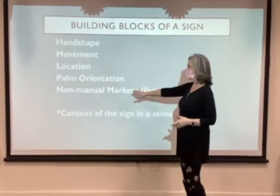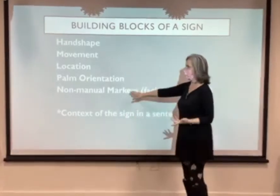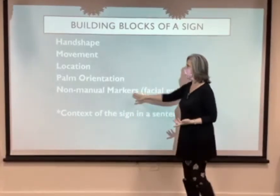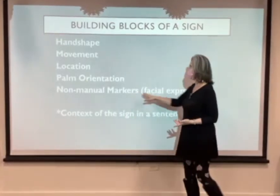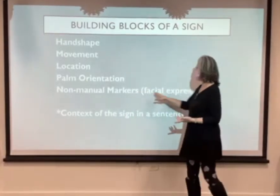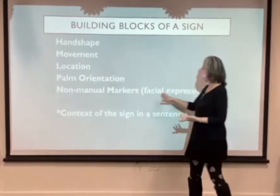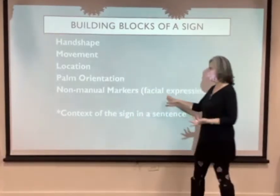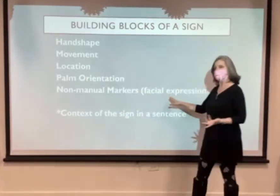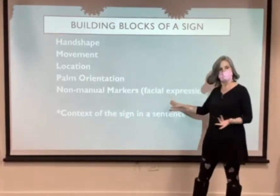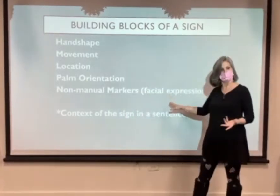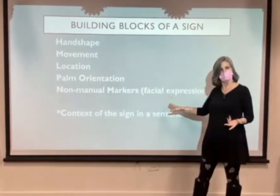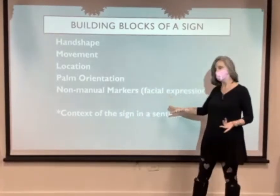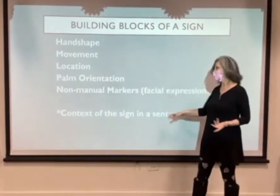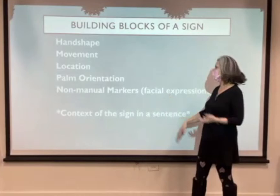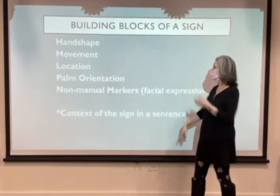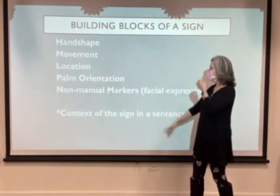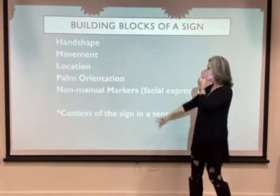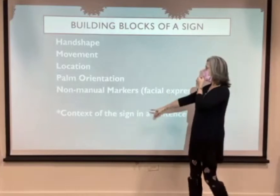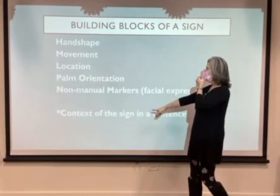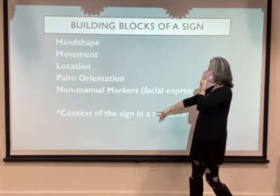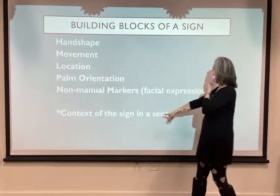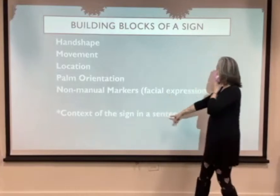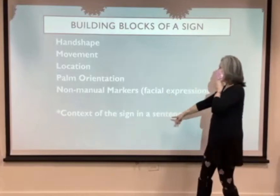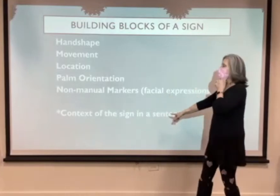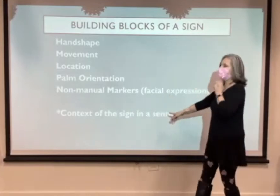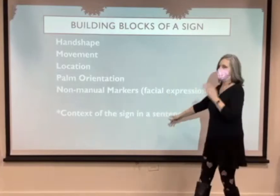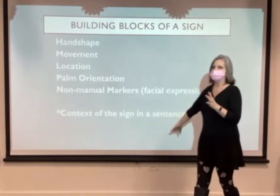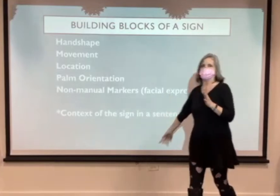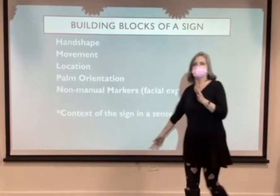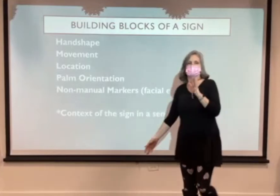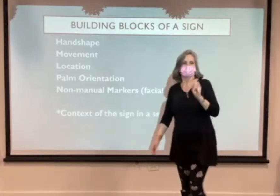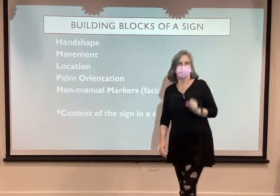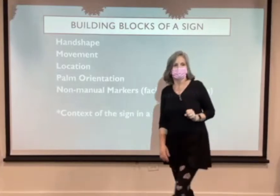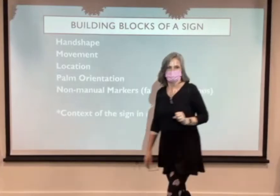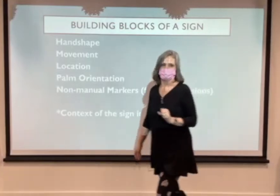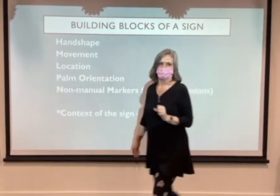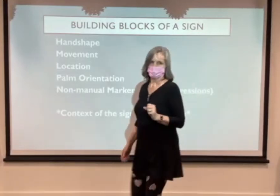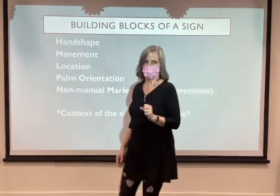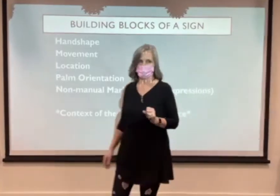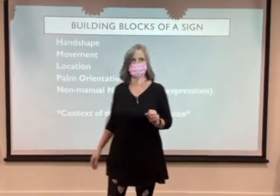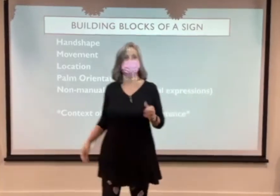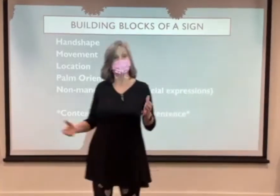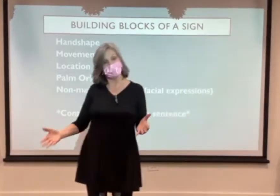for now, we'll just consider it facial expressions. And of course, the biggest thing is context of a sign